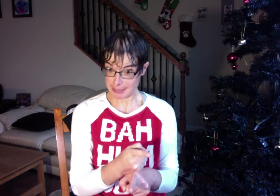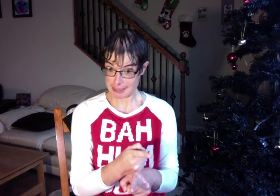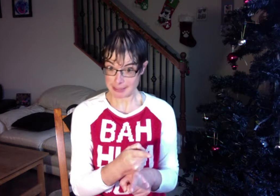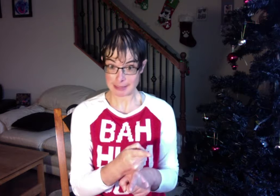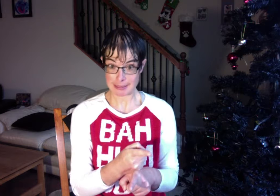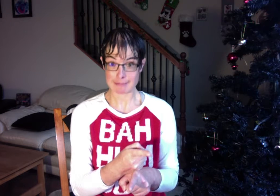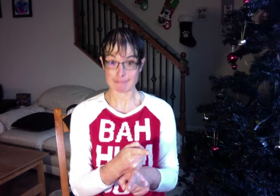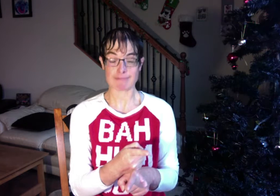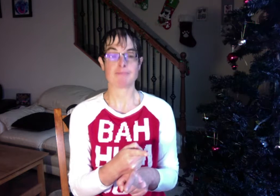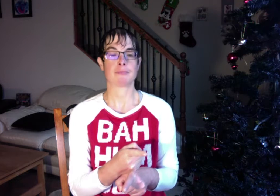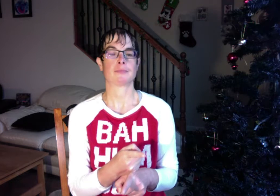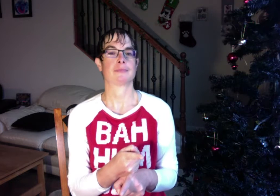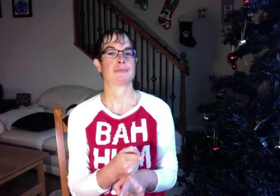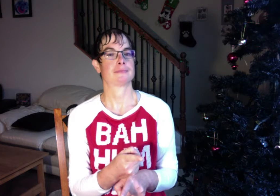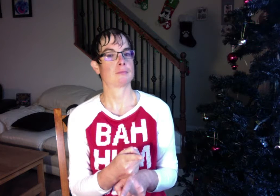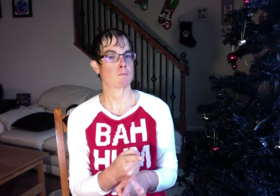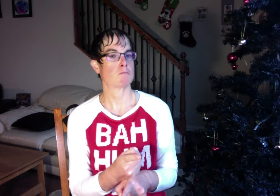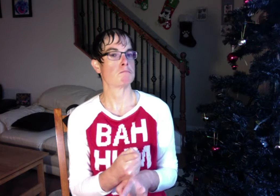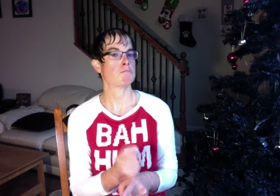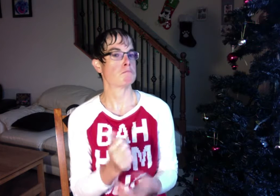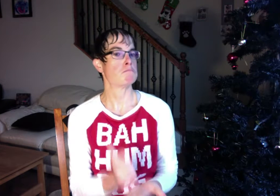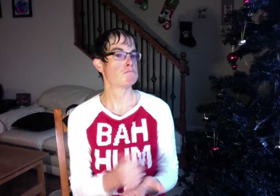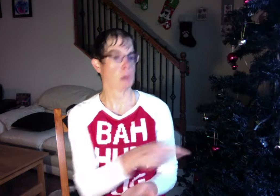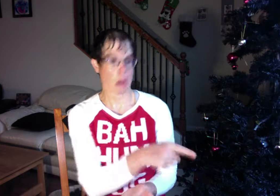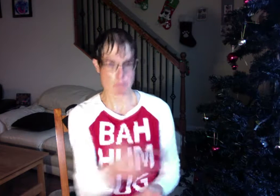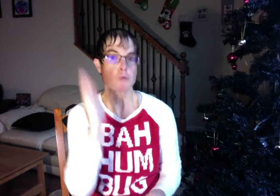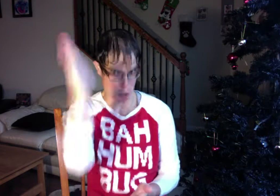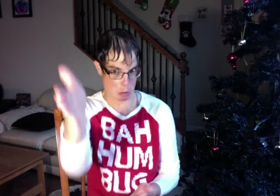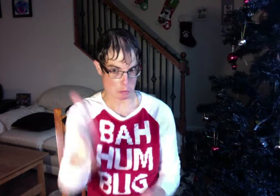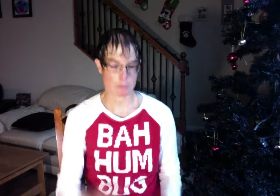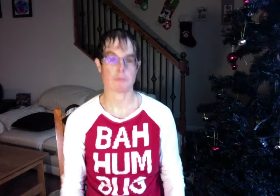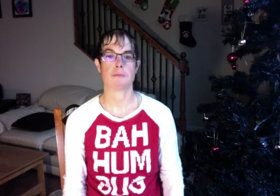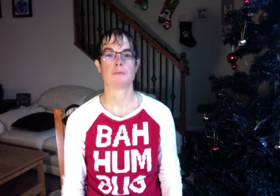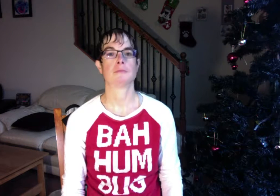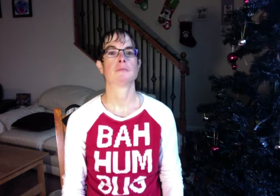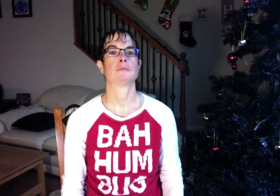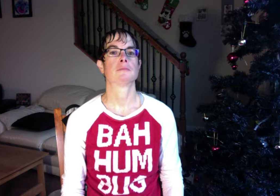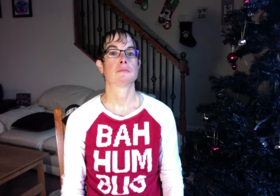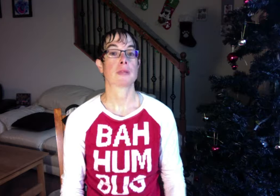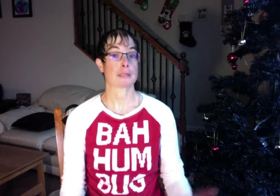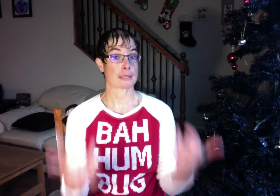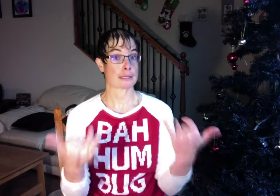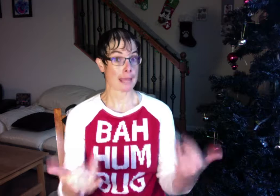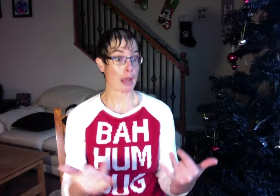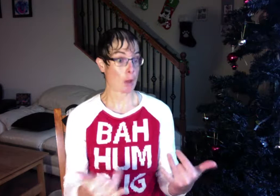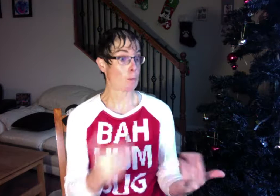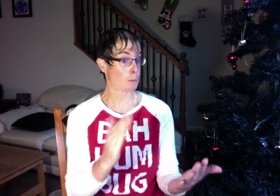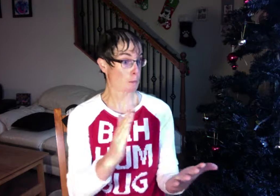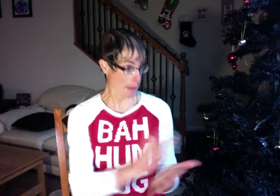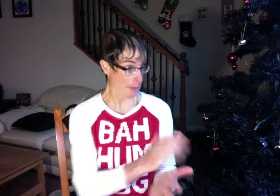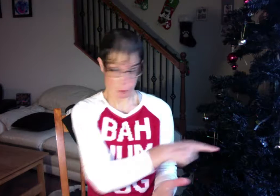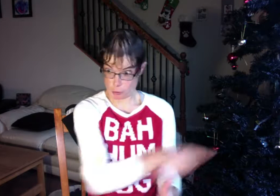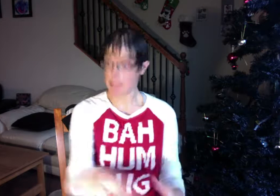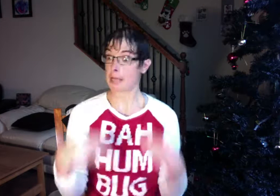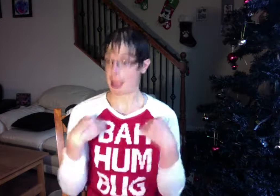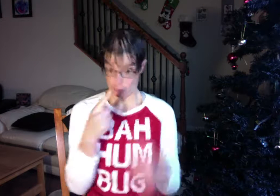the year when we want to talk more in depth about a character. Okay? So you have your own. So while we talk, I want you to be looking at this. And while I read, I